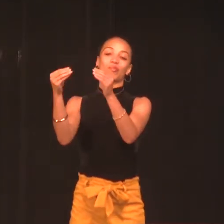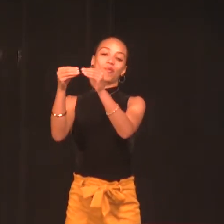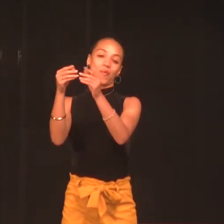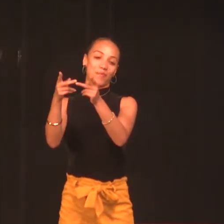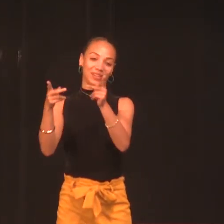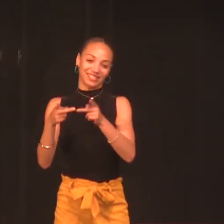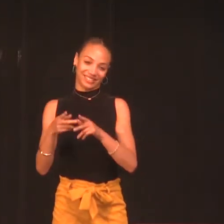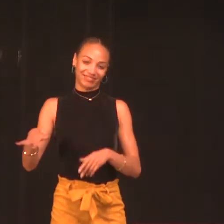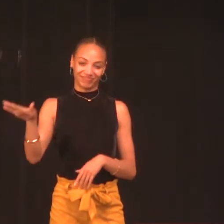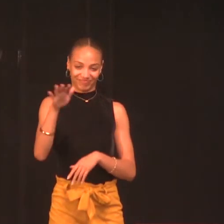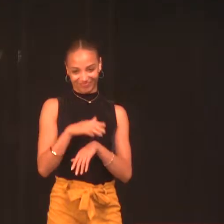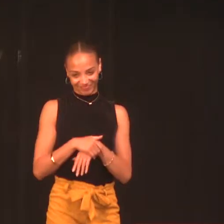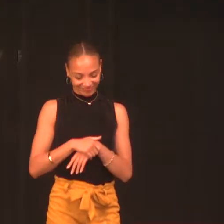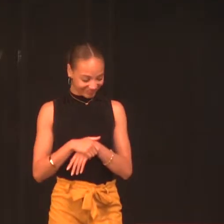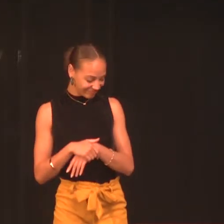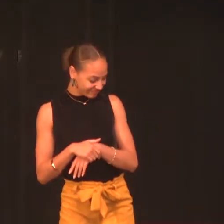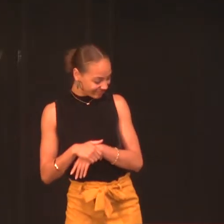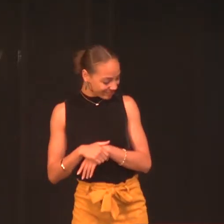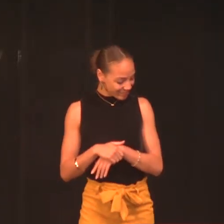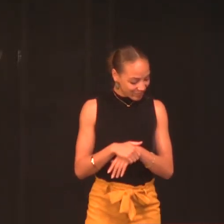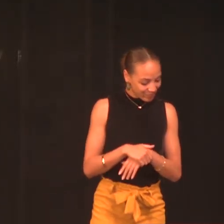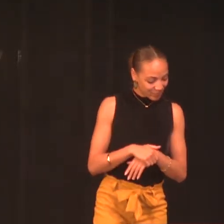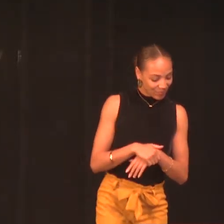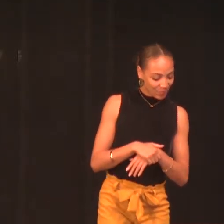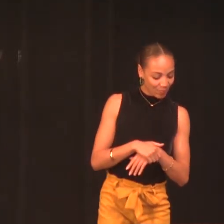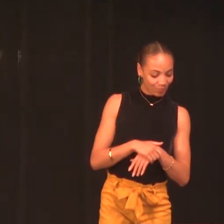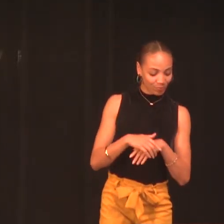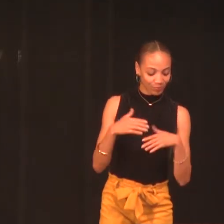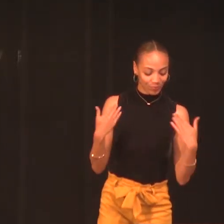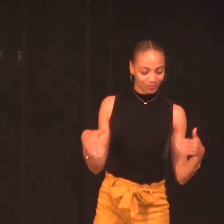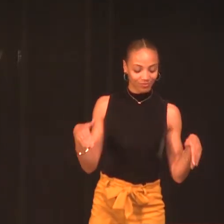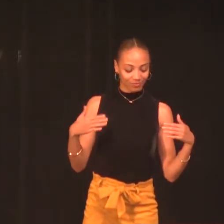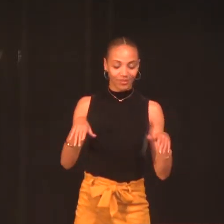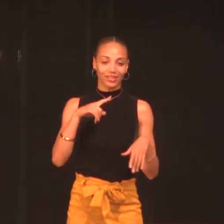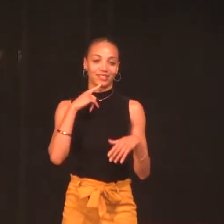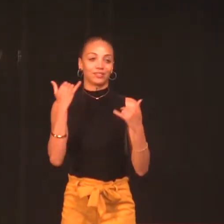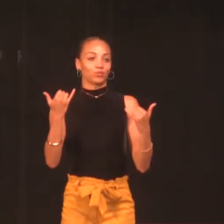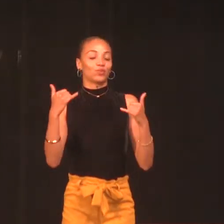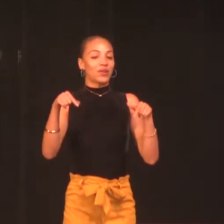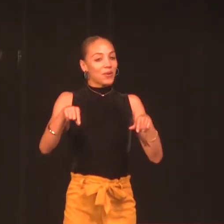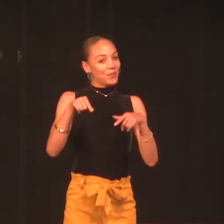those accomplishments, and that'll get you to the next accomplishment as well.